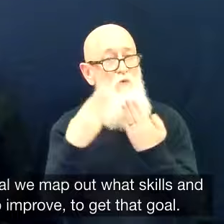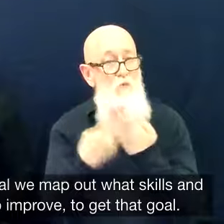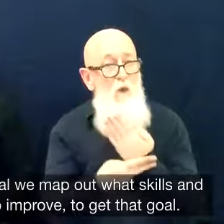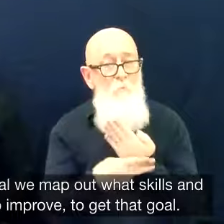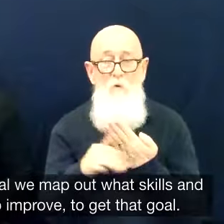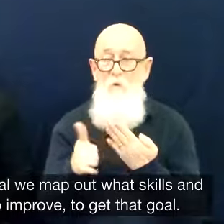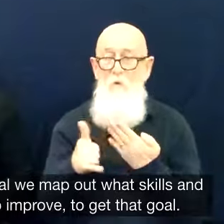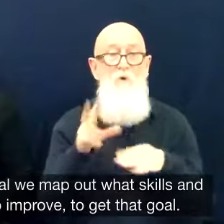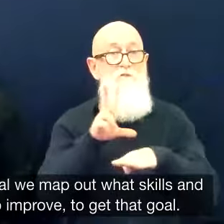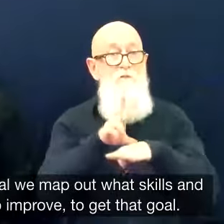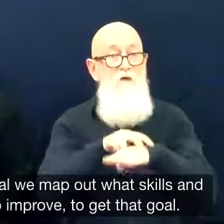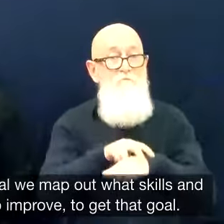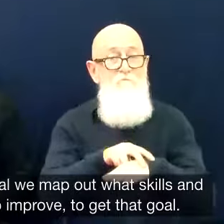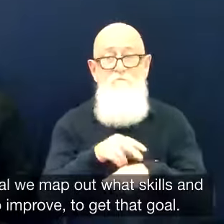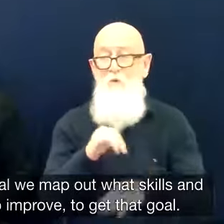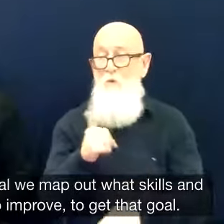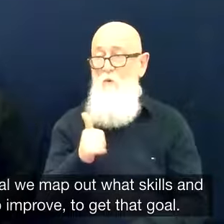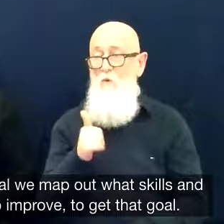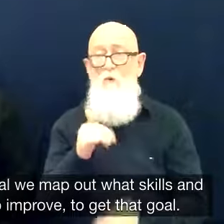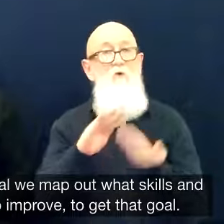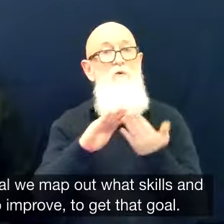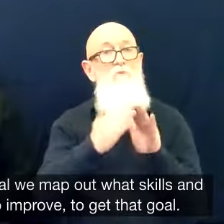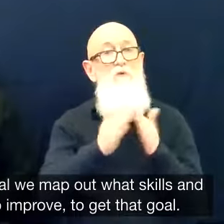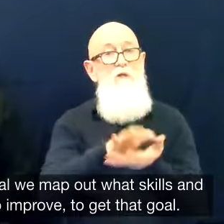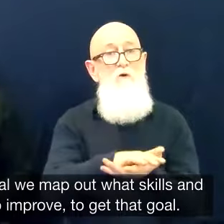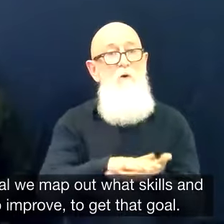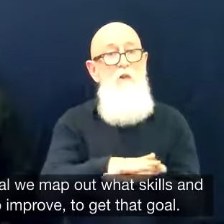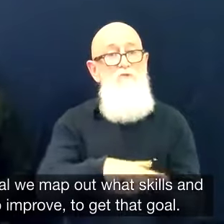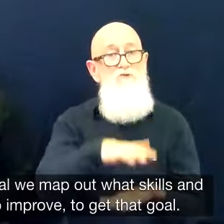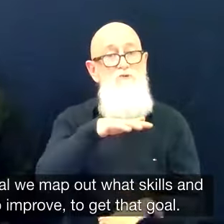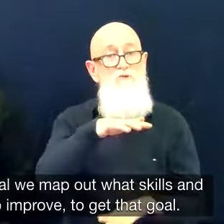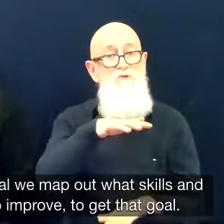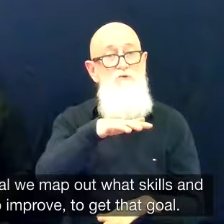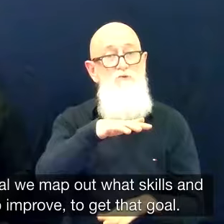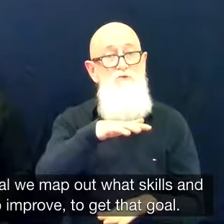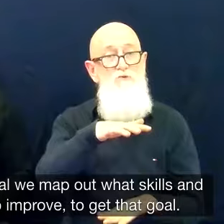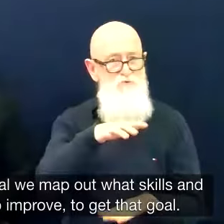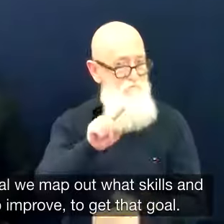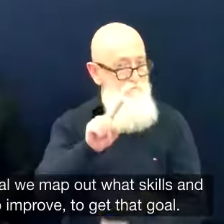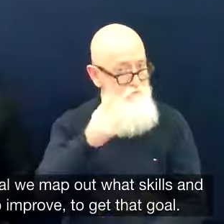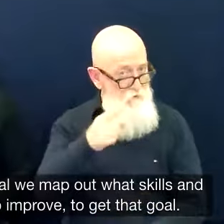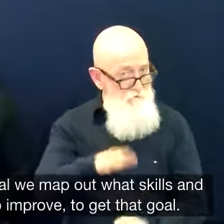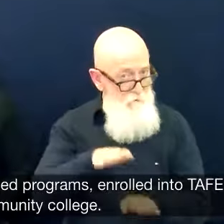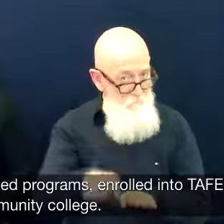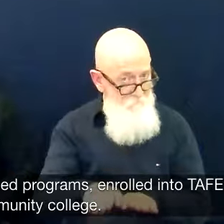TAFE, or in a community college. So that's the first step.